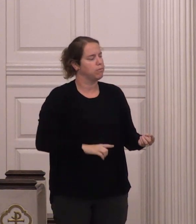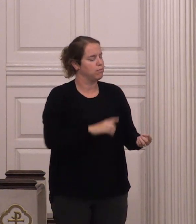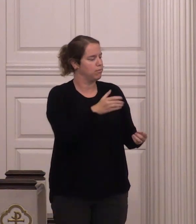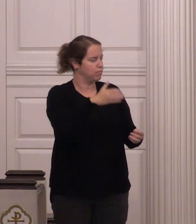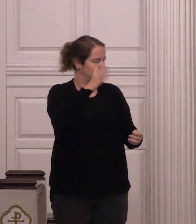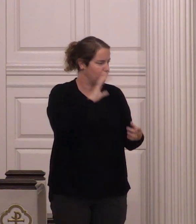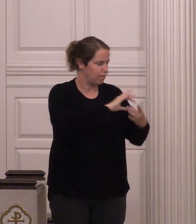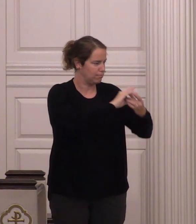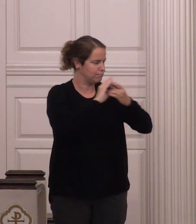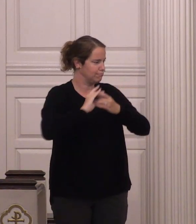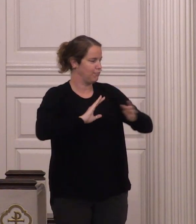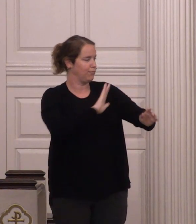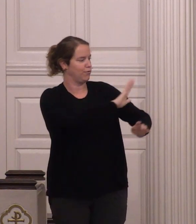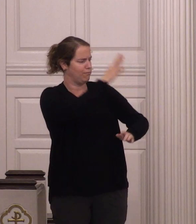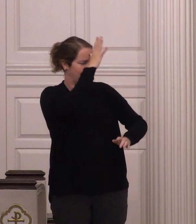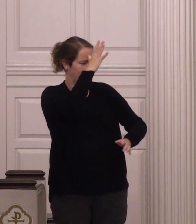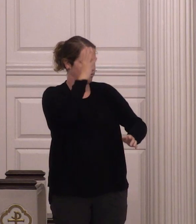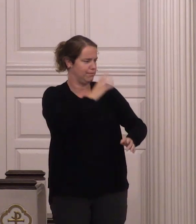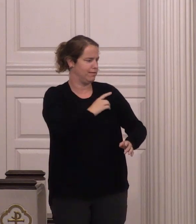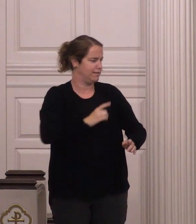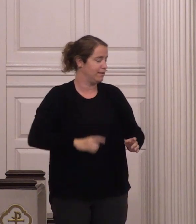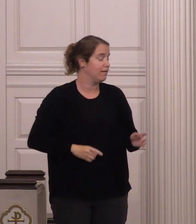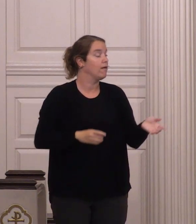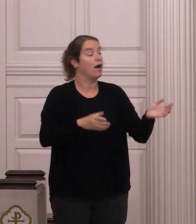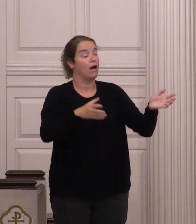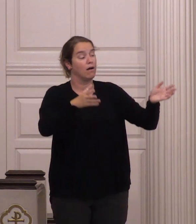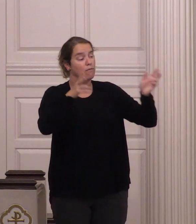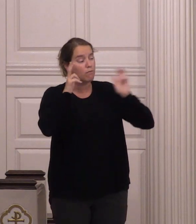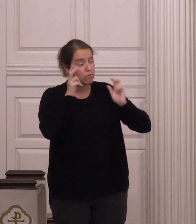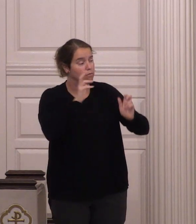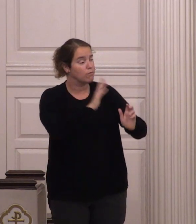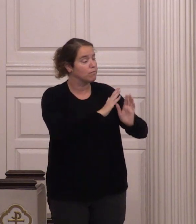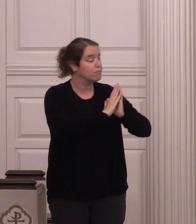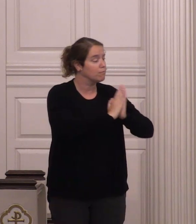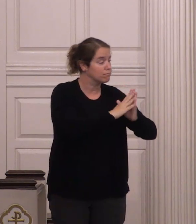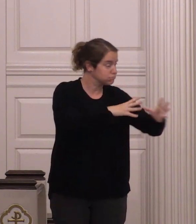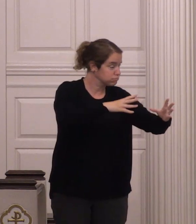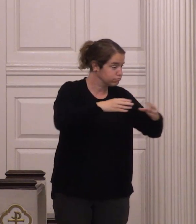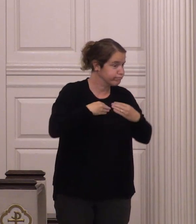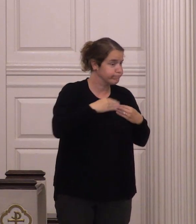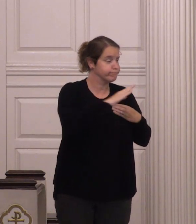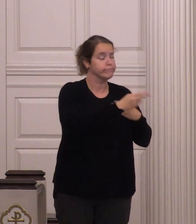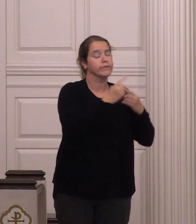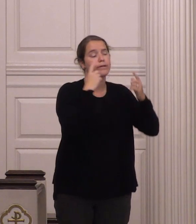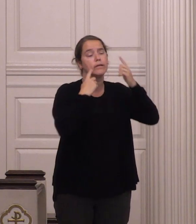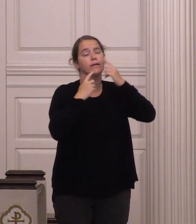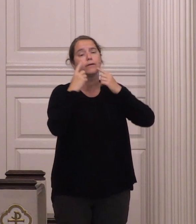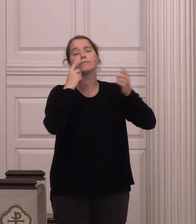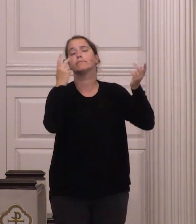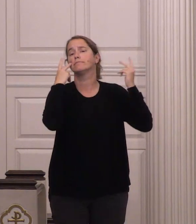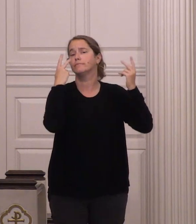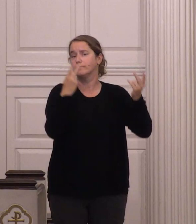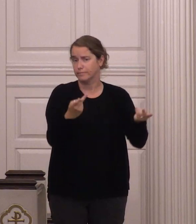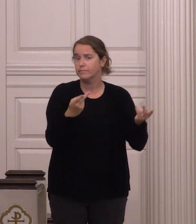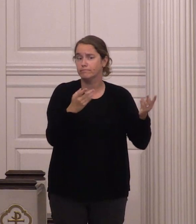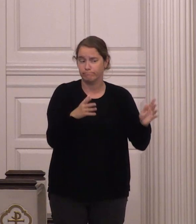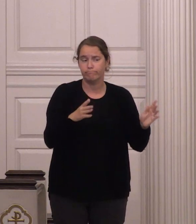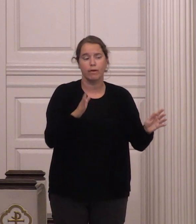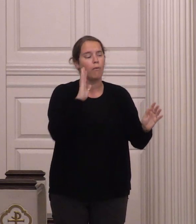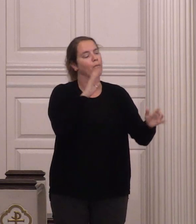David, I have heard your prayer and seen your tears. I will heal you. In 3 days you shall go up